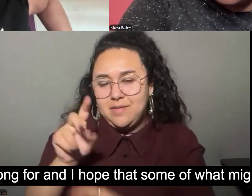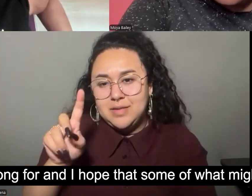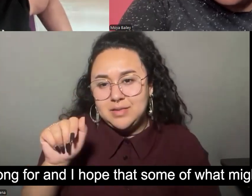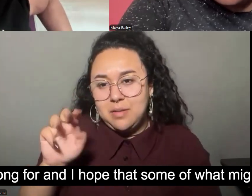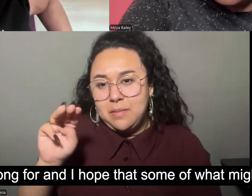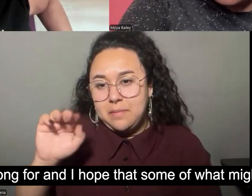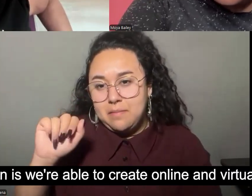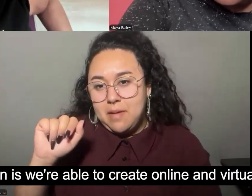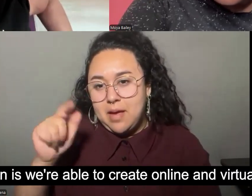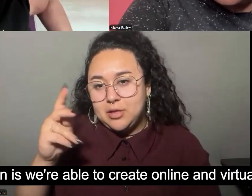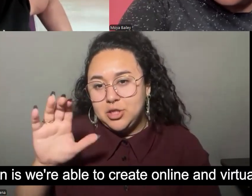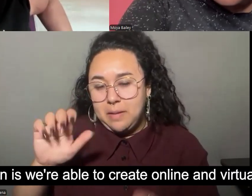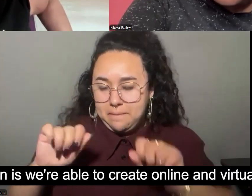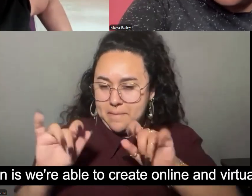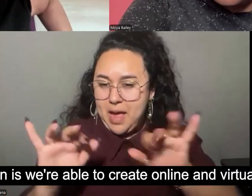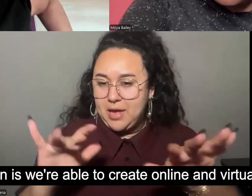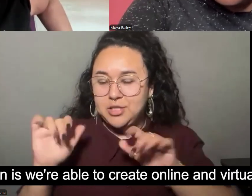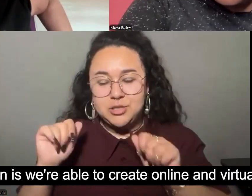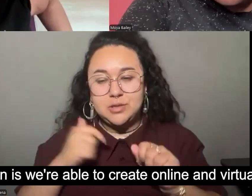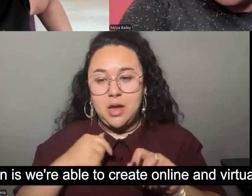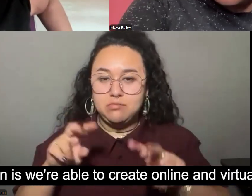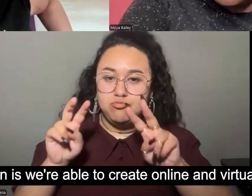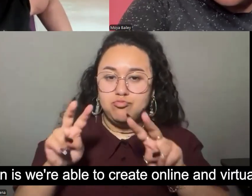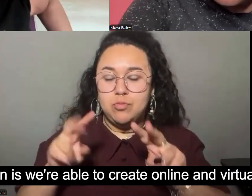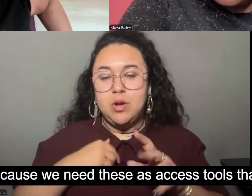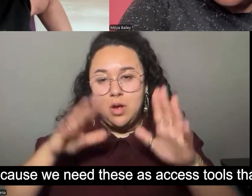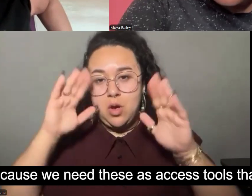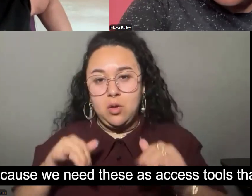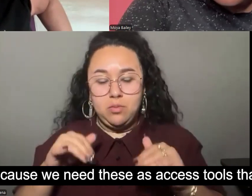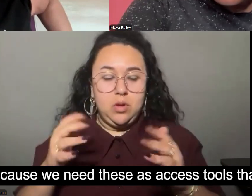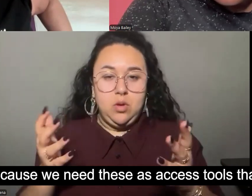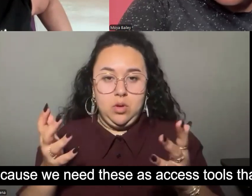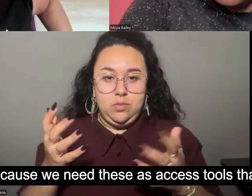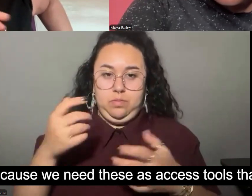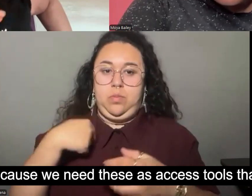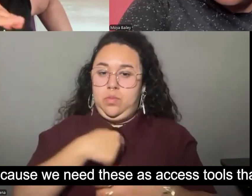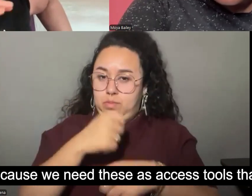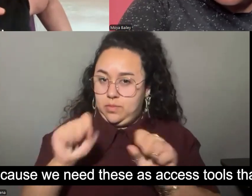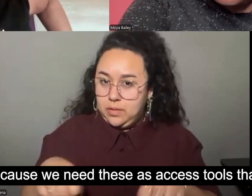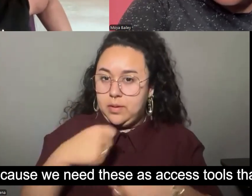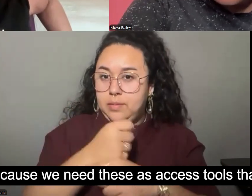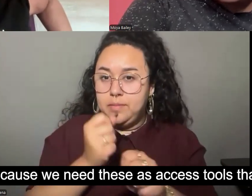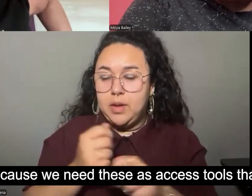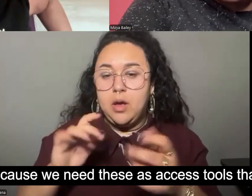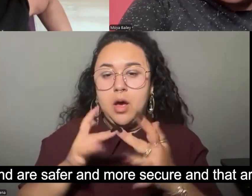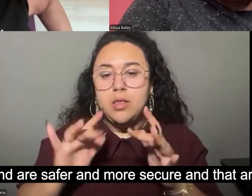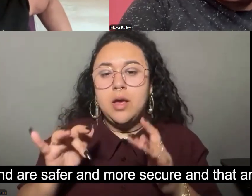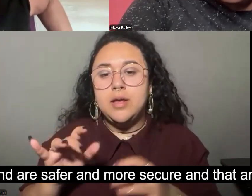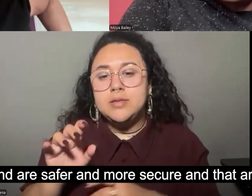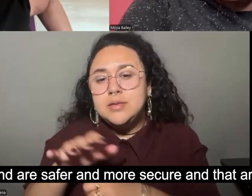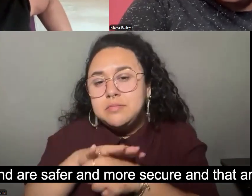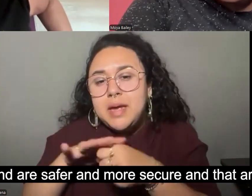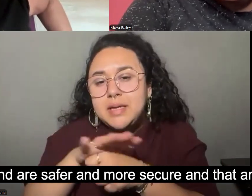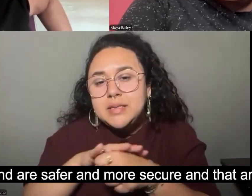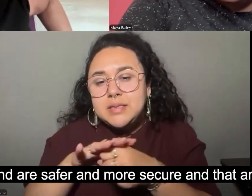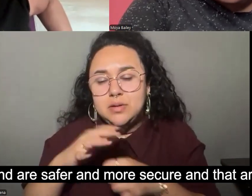hope that some of what might happen is that we are able to create online and virtual spaces because we need these as access tools that we control